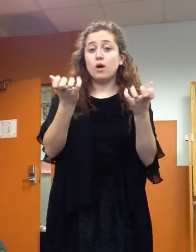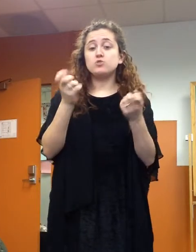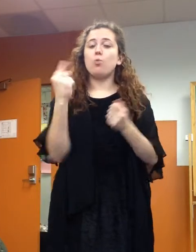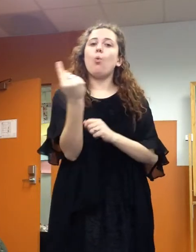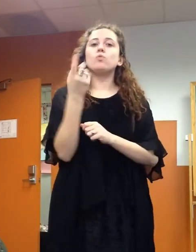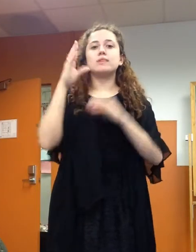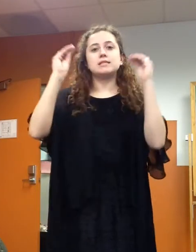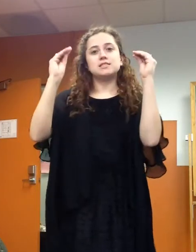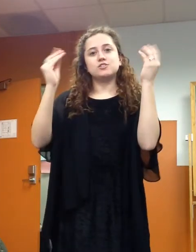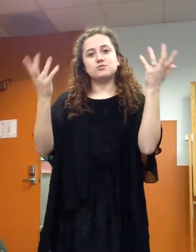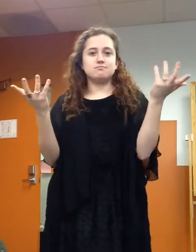that you had